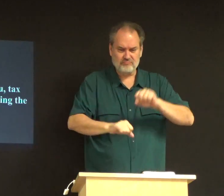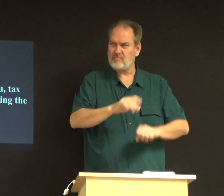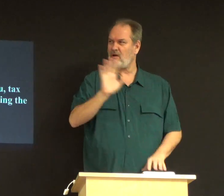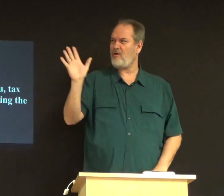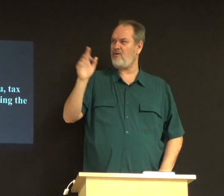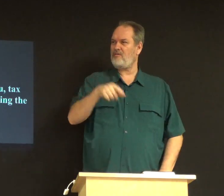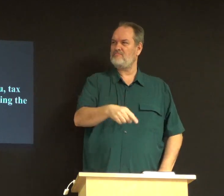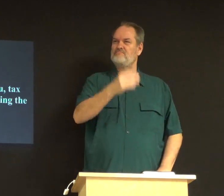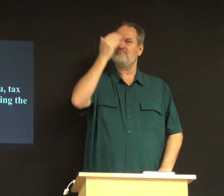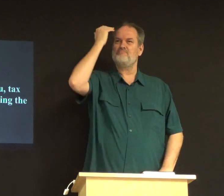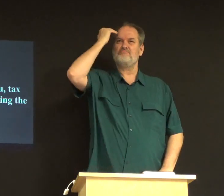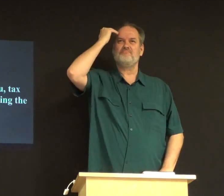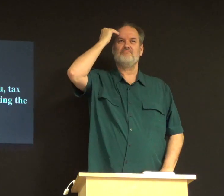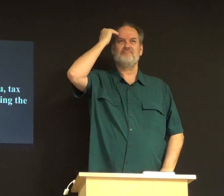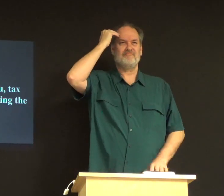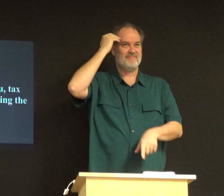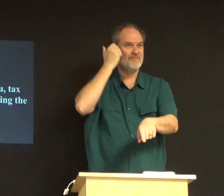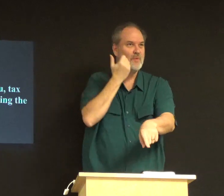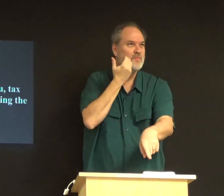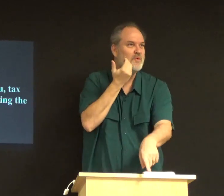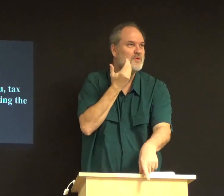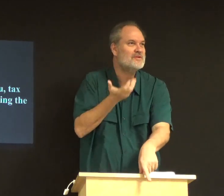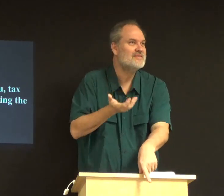the old recording of you? They said, no.